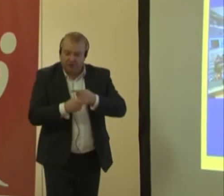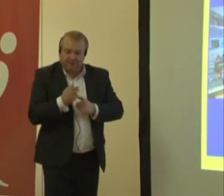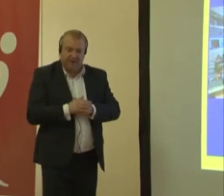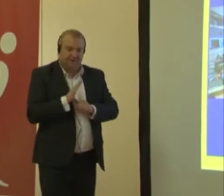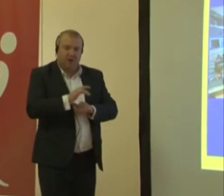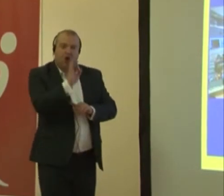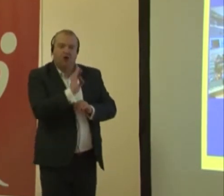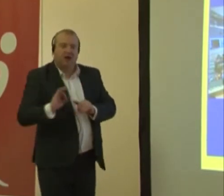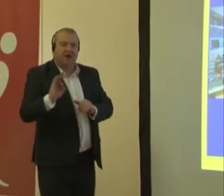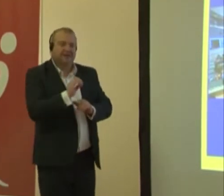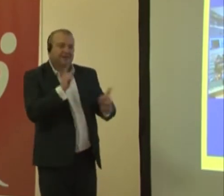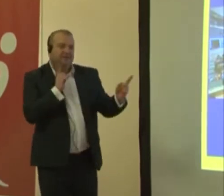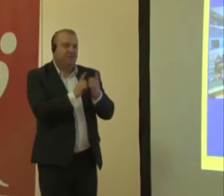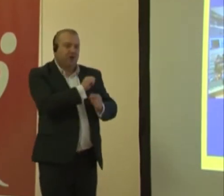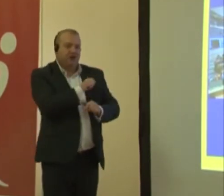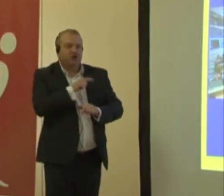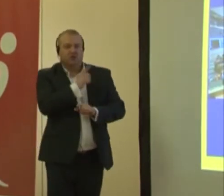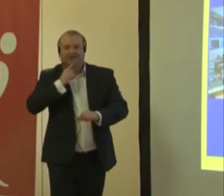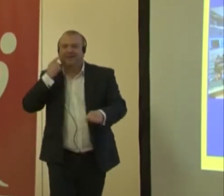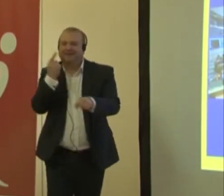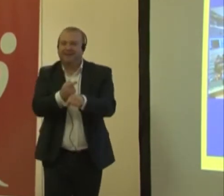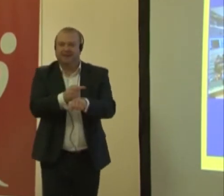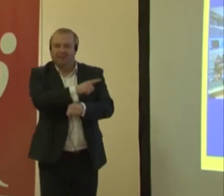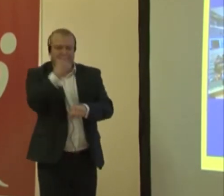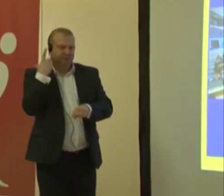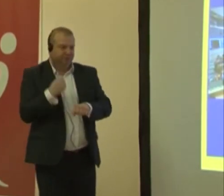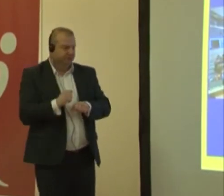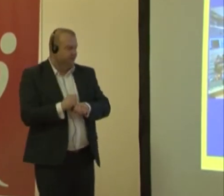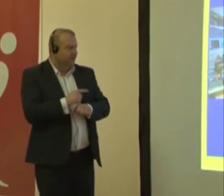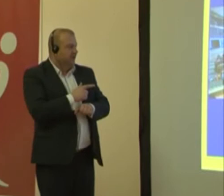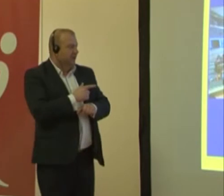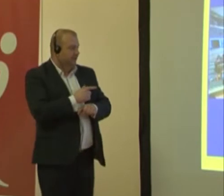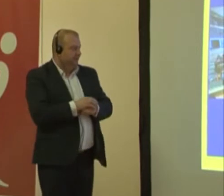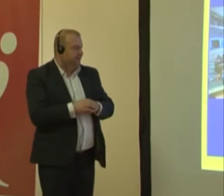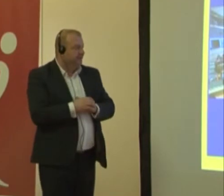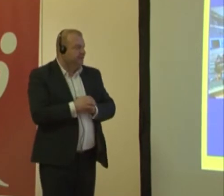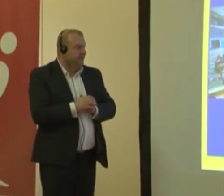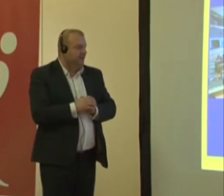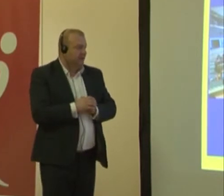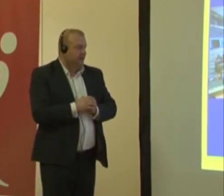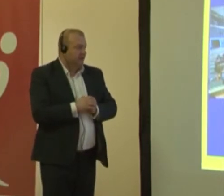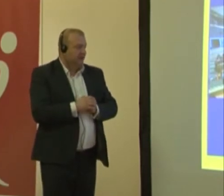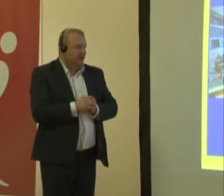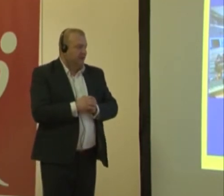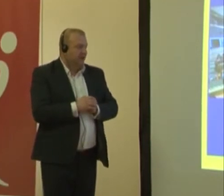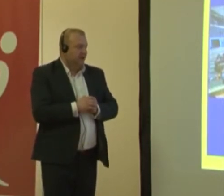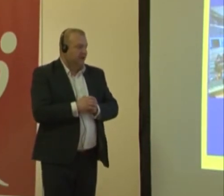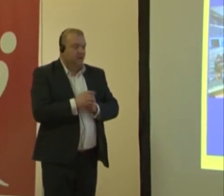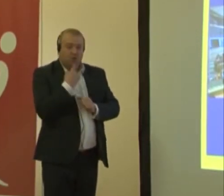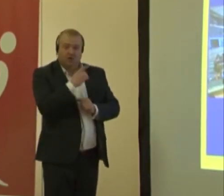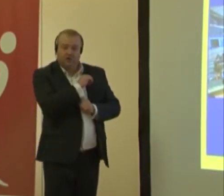In the disability area, there's one important thing which we always have in our ears, is nothing about us without